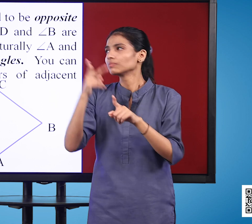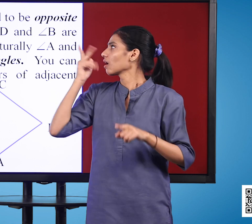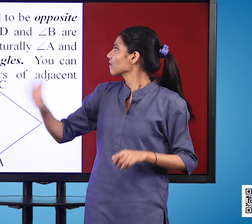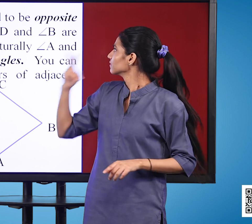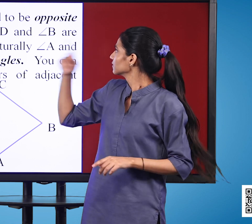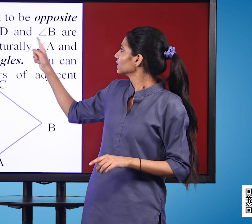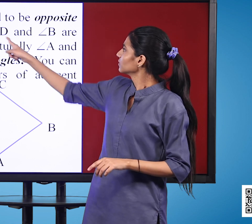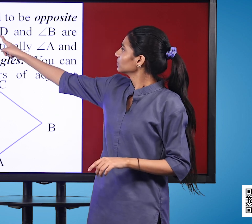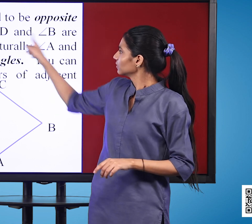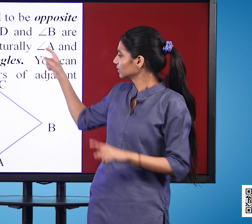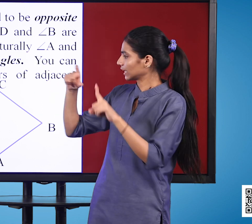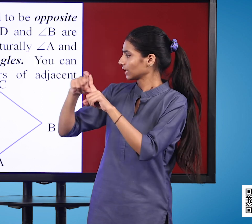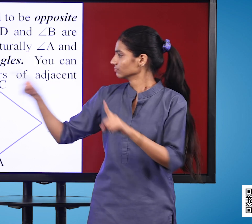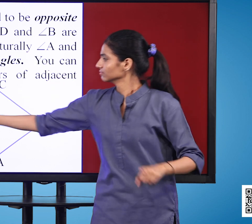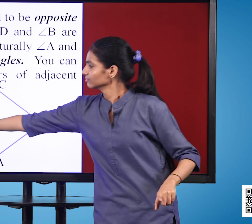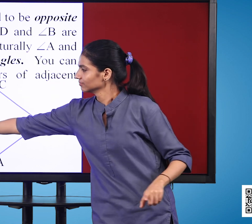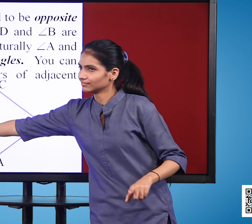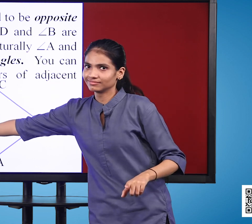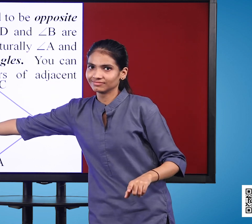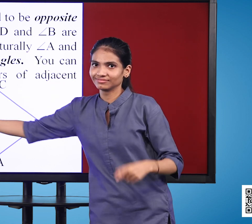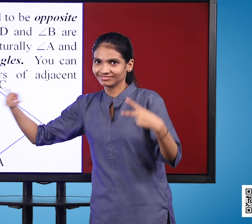Similarly, angle D and angle B are opposite angles.